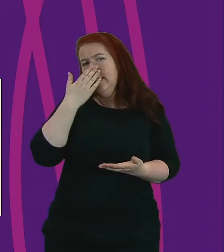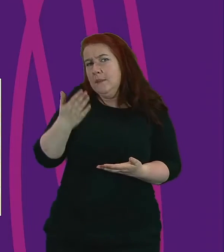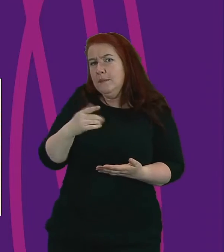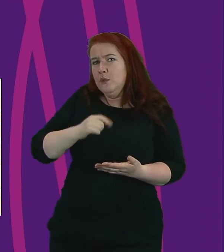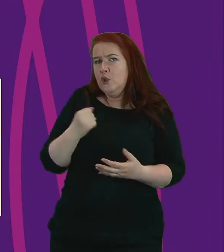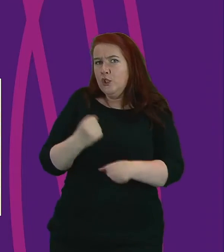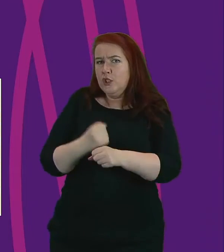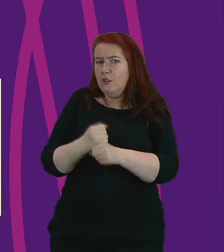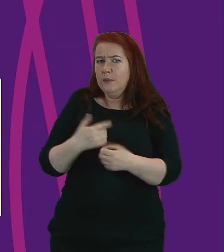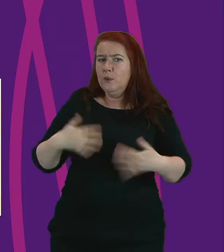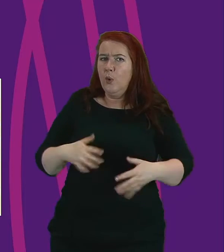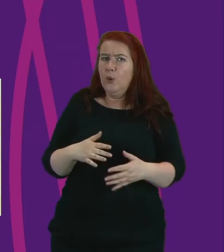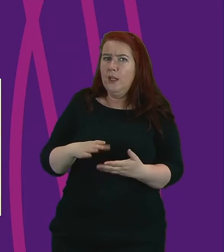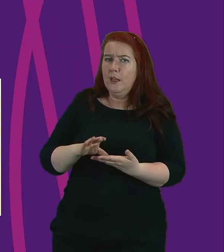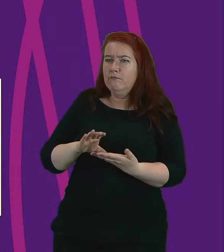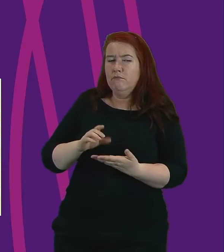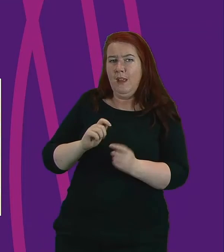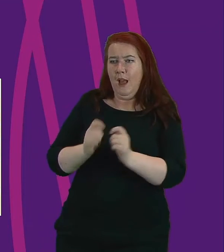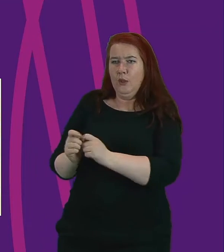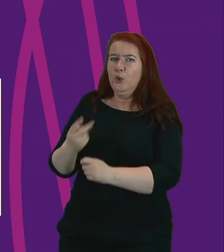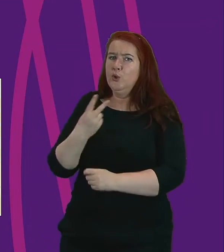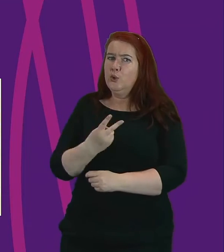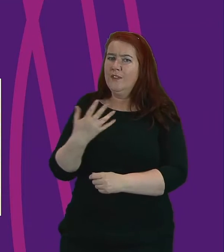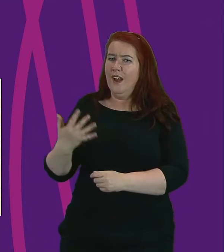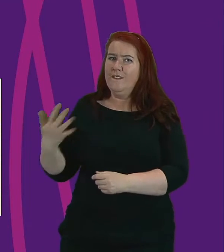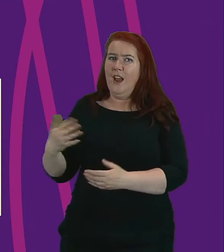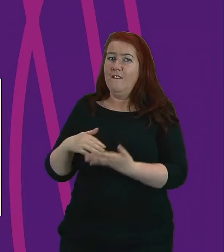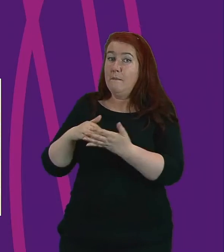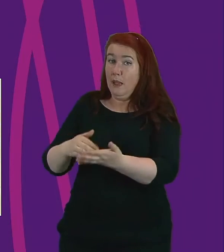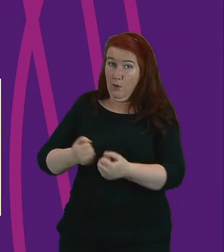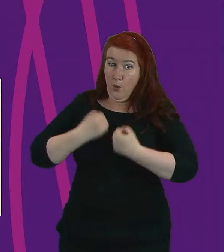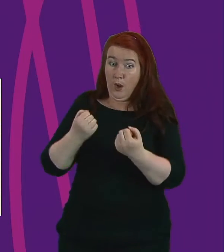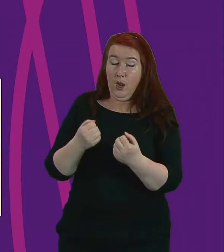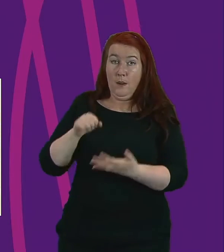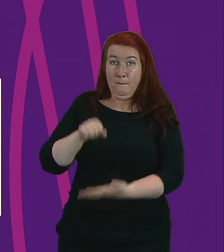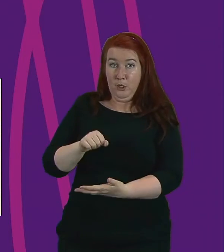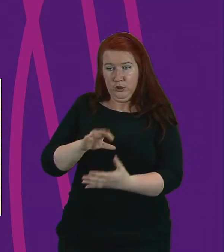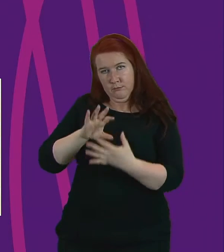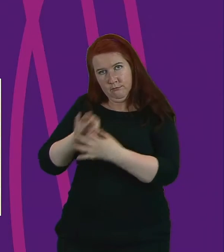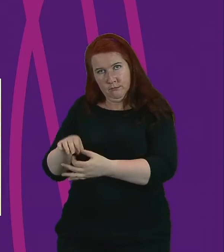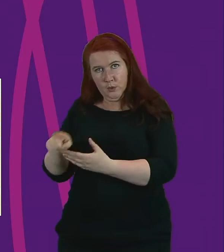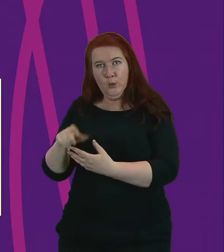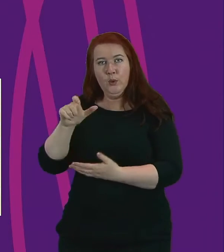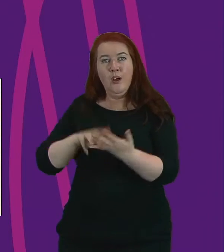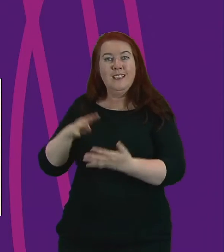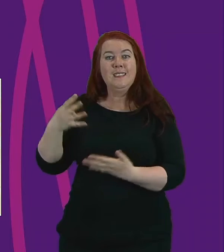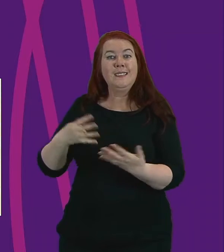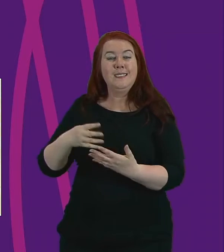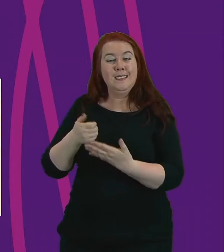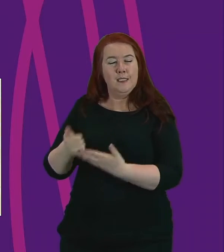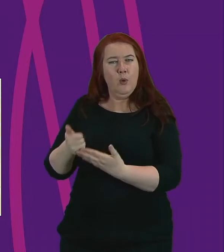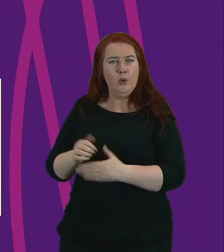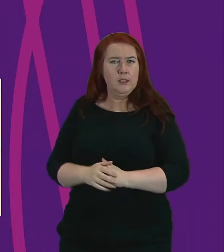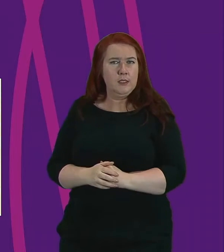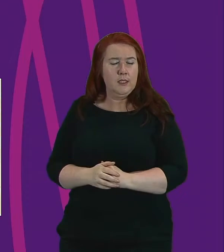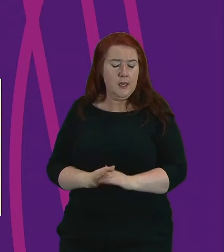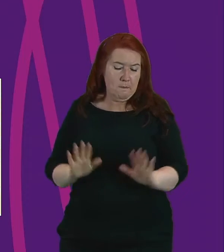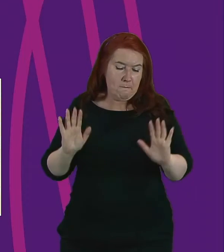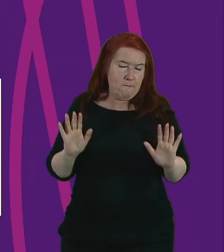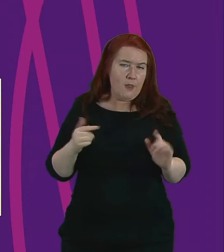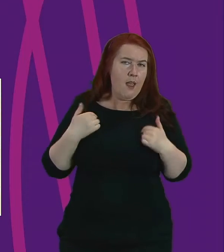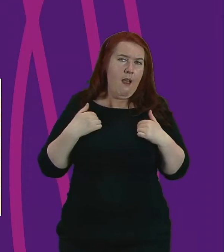mere £255 million from their own budget towards COVID-19 support. Now, Presiding Officer, I cannot believe